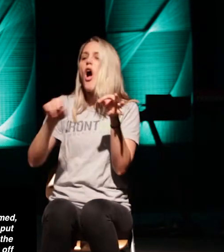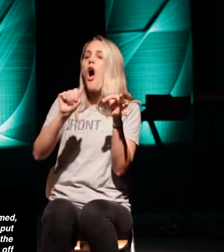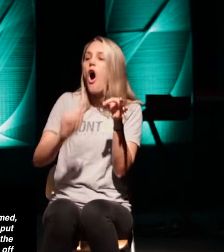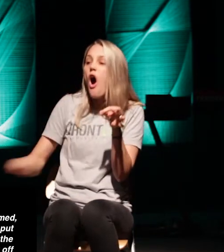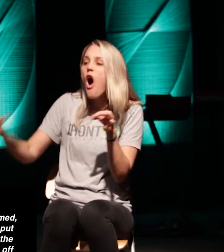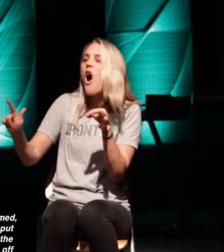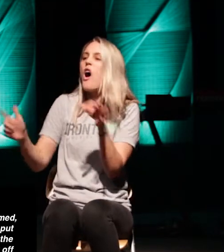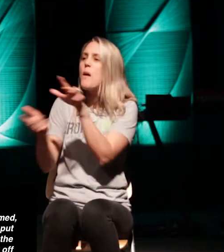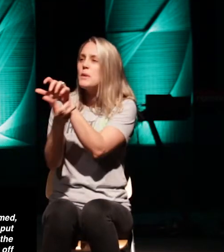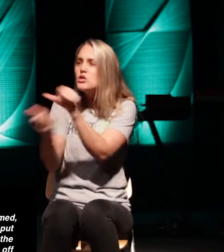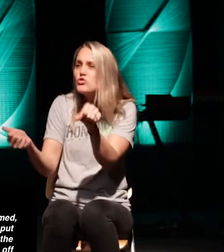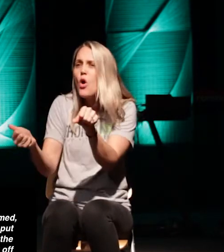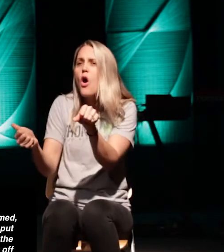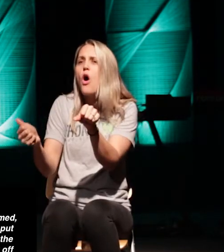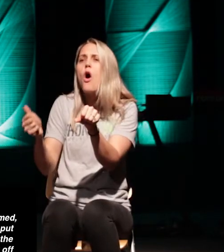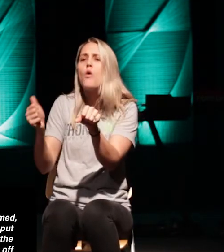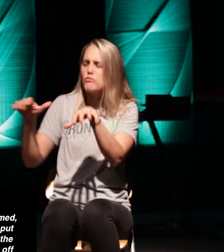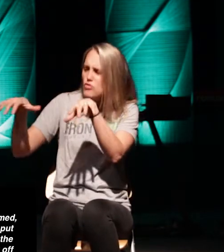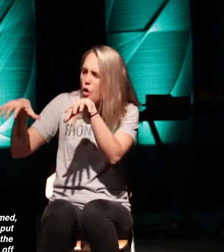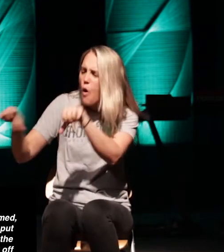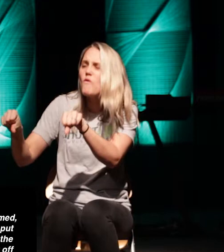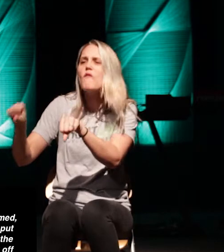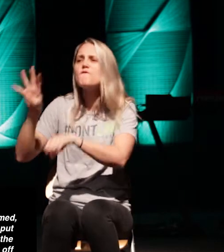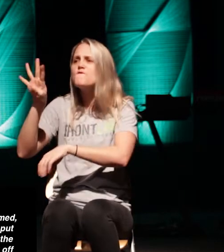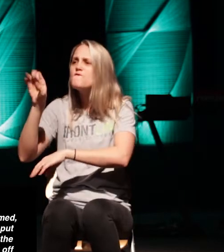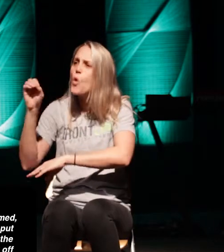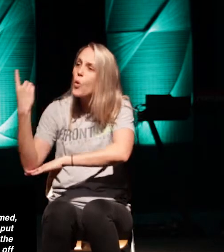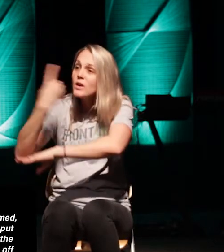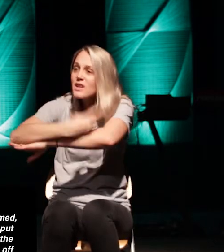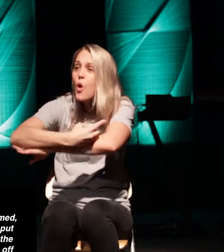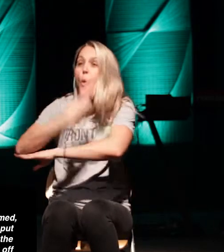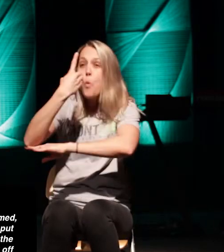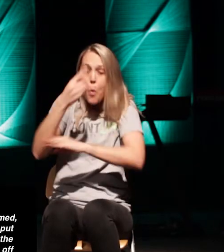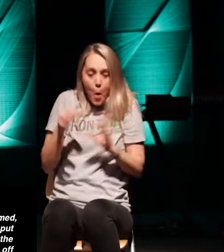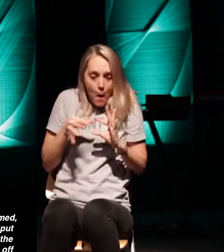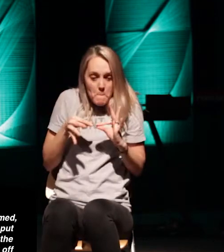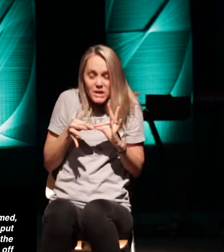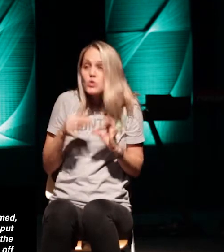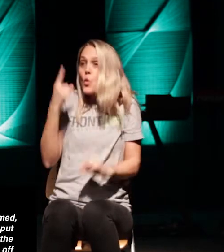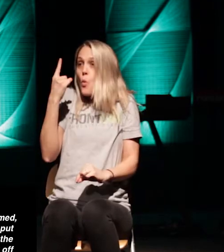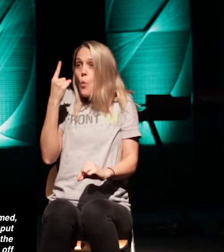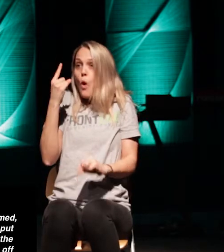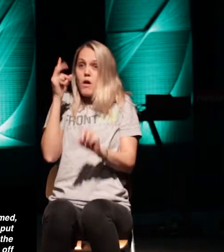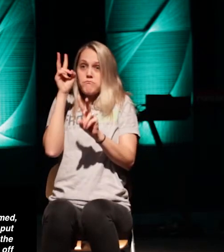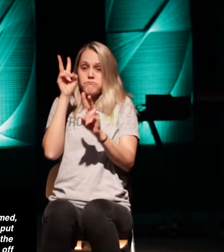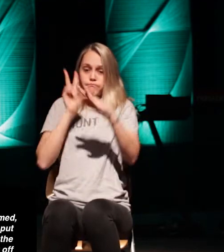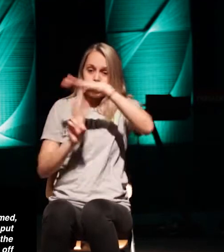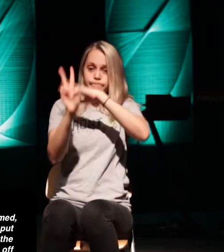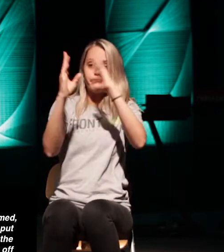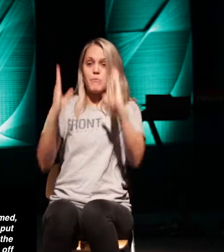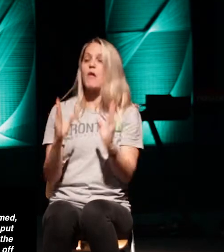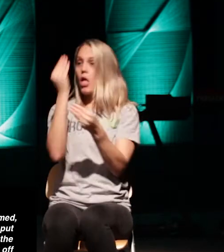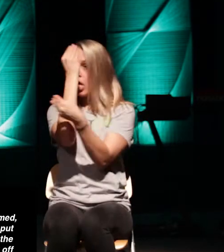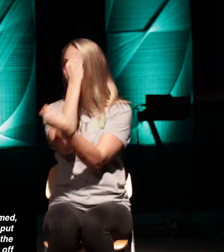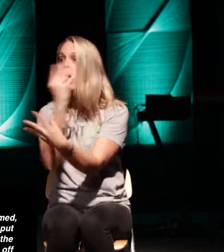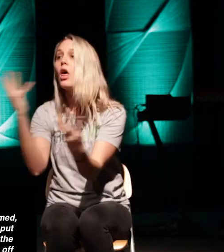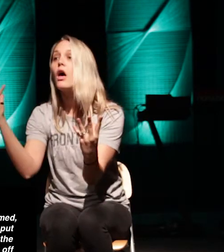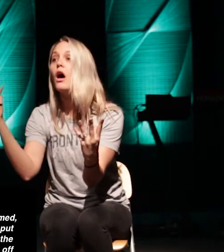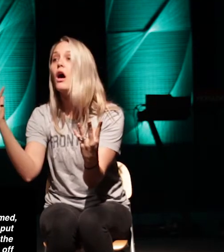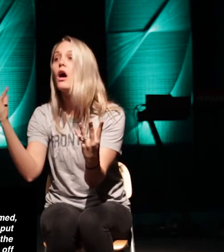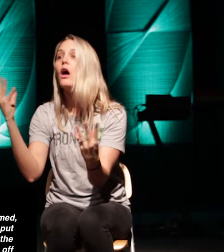be overthrown in 40 days from one message, from one prophet, without anything else.